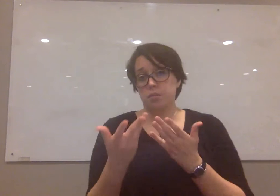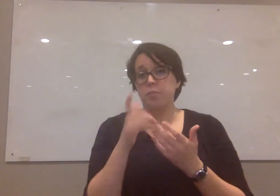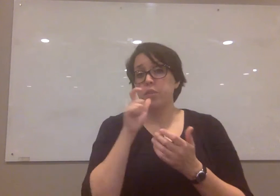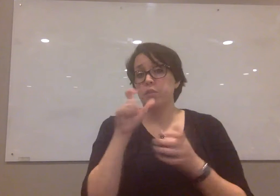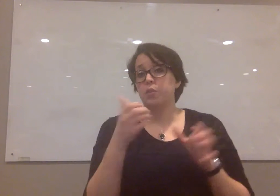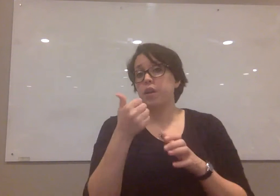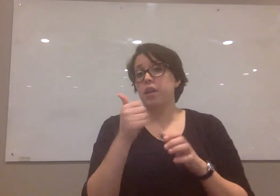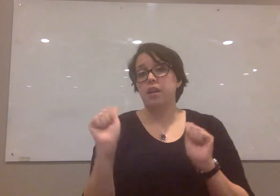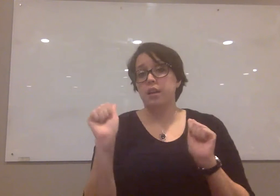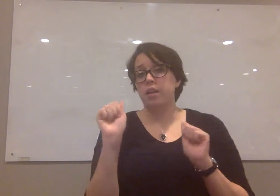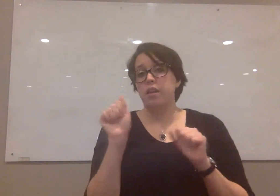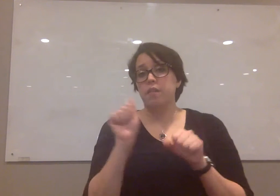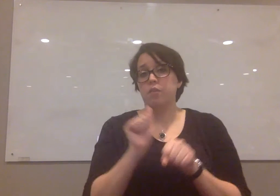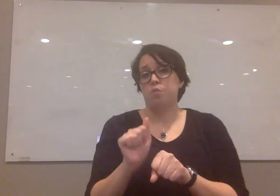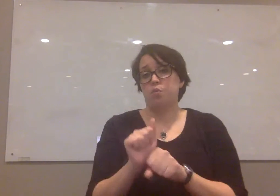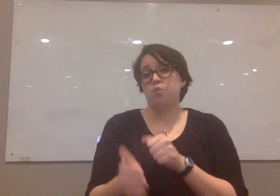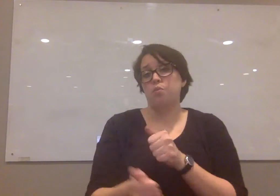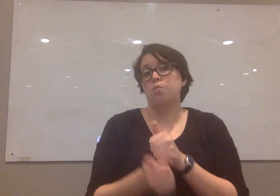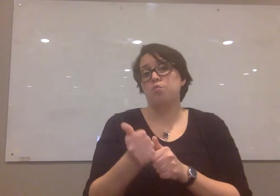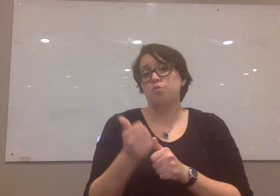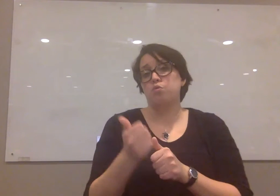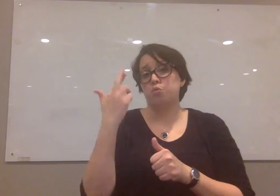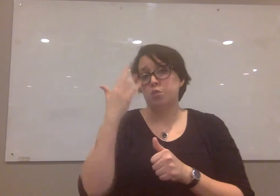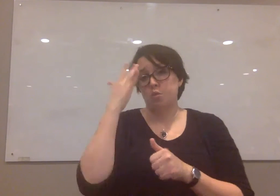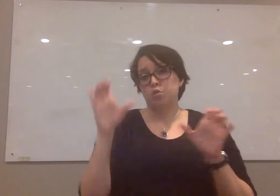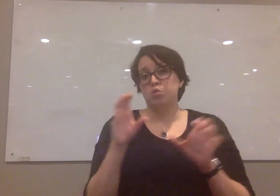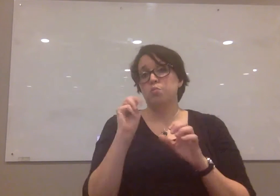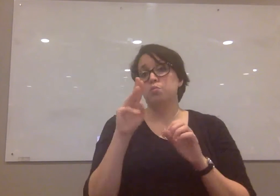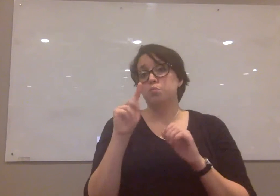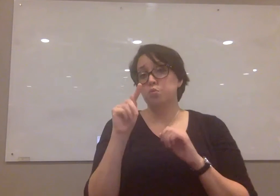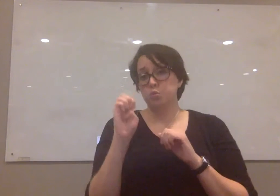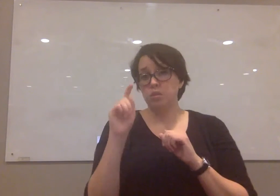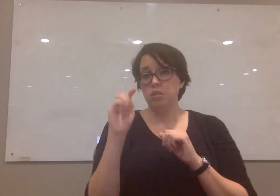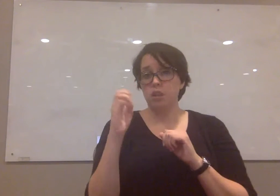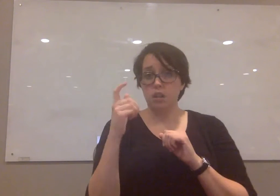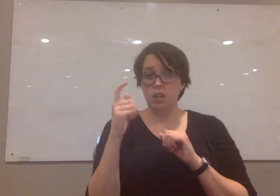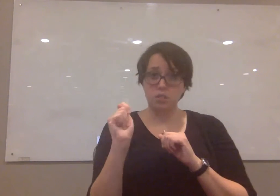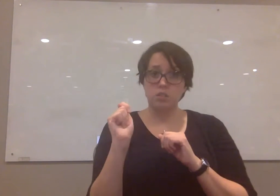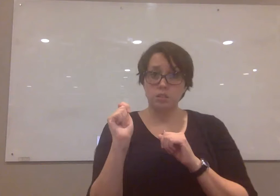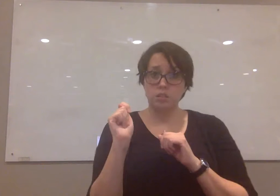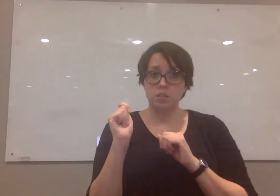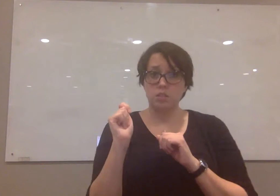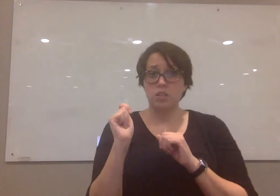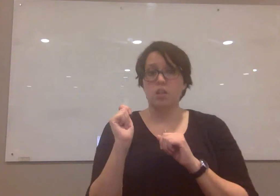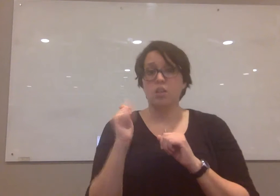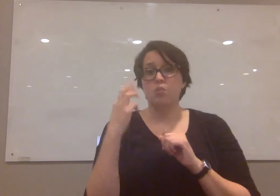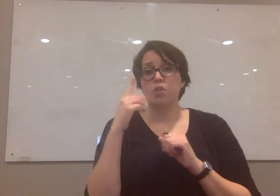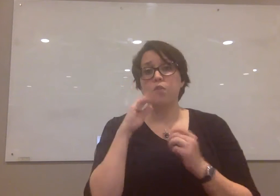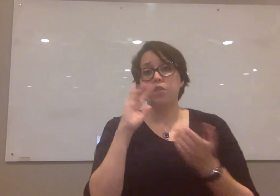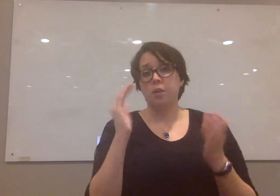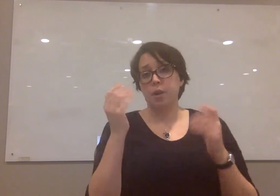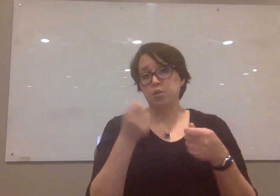that most of the reasons why you do mutexes and the atomic compare and swap happens. Now, some of that might be actually